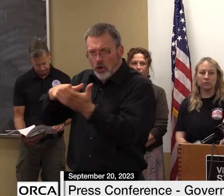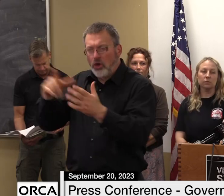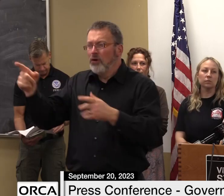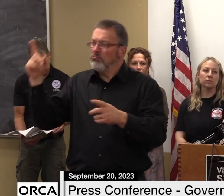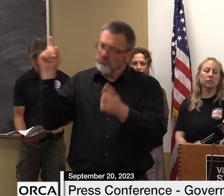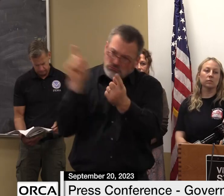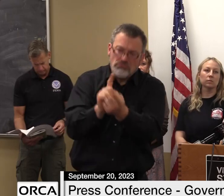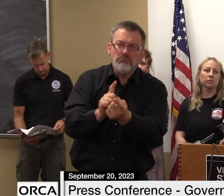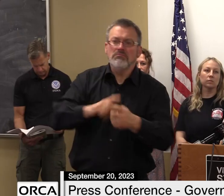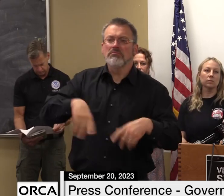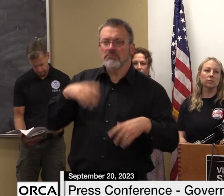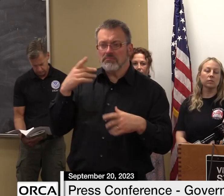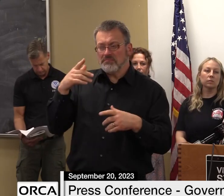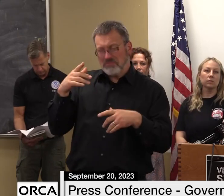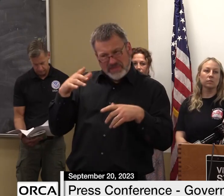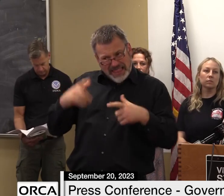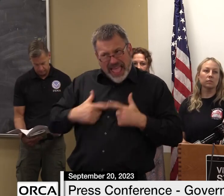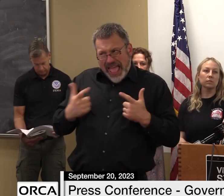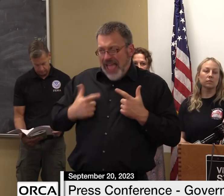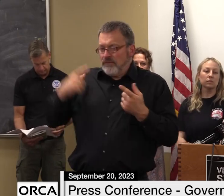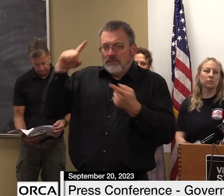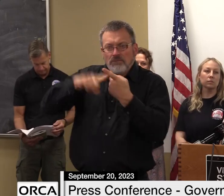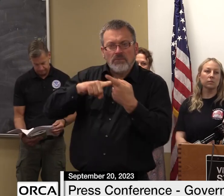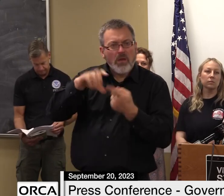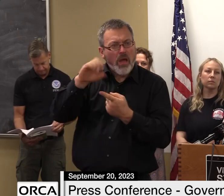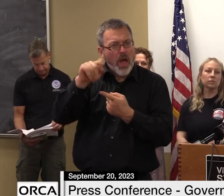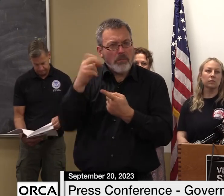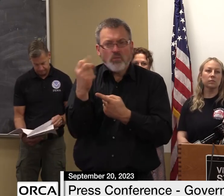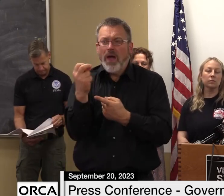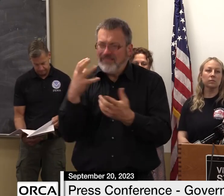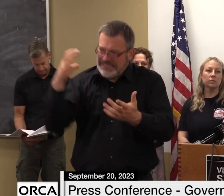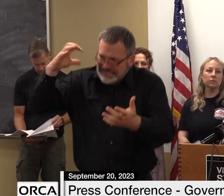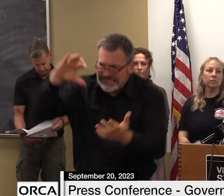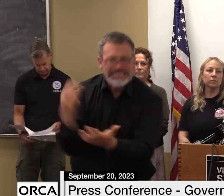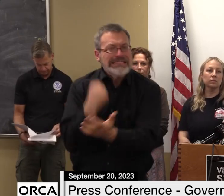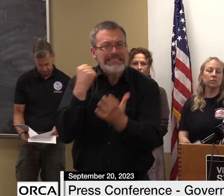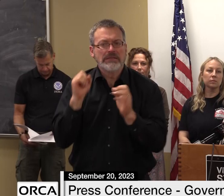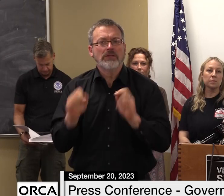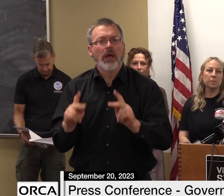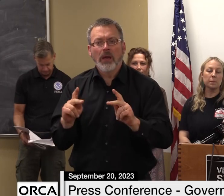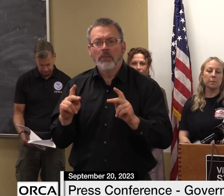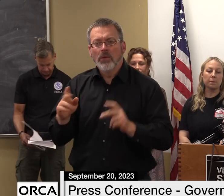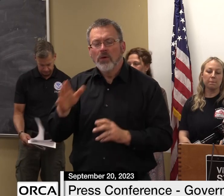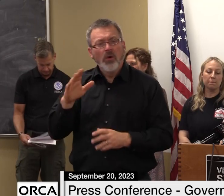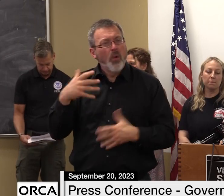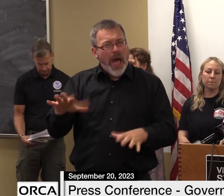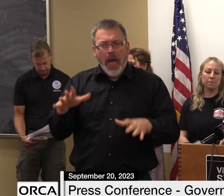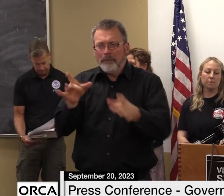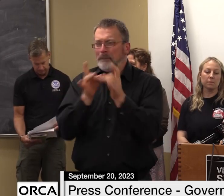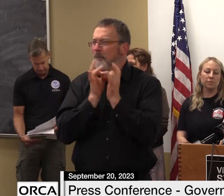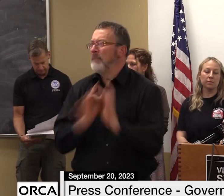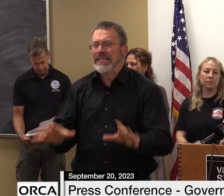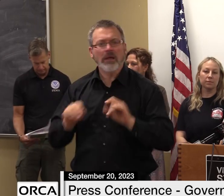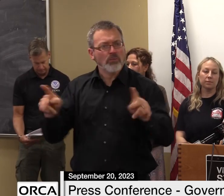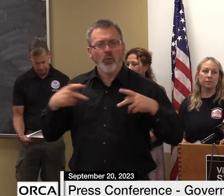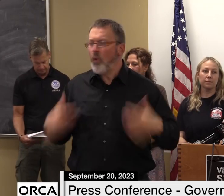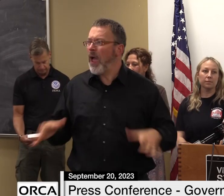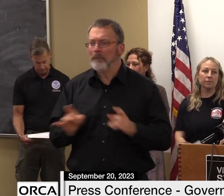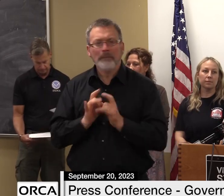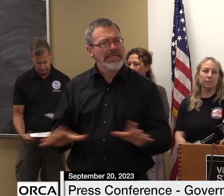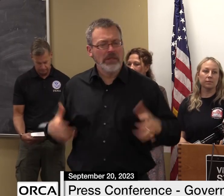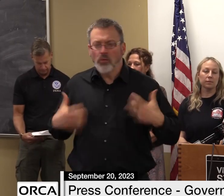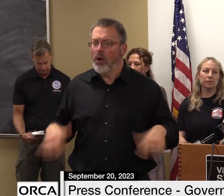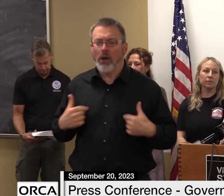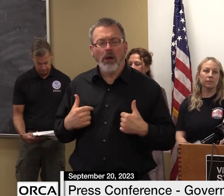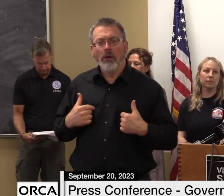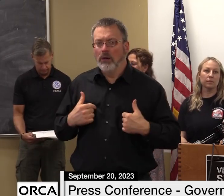October 12th, you can still start that process. So you have not missed your opportunity to get some assistance. And that could be related to your